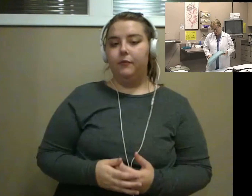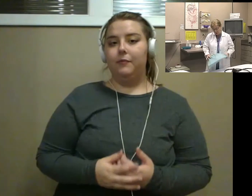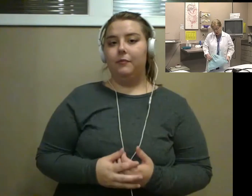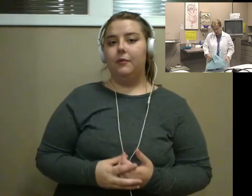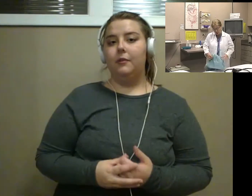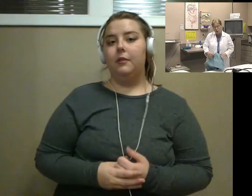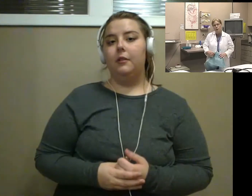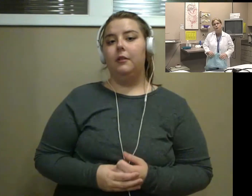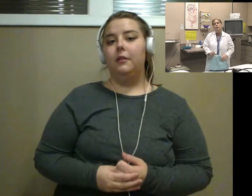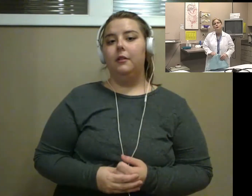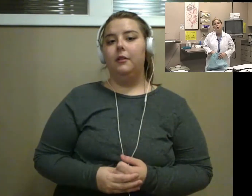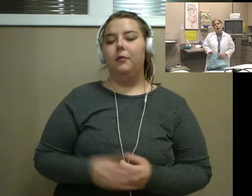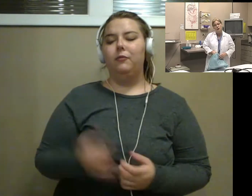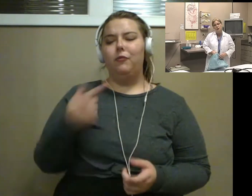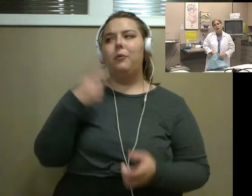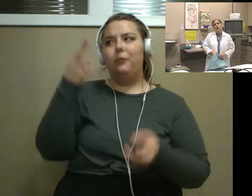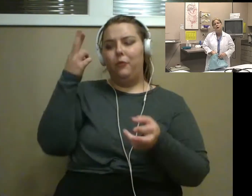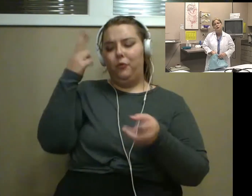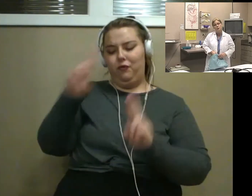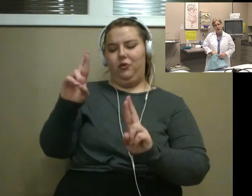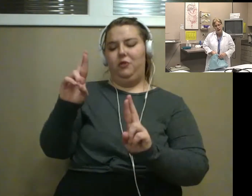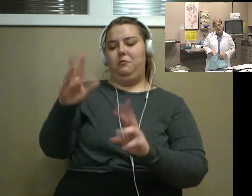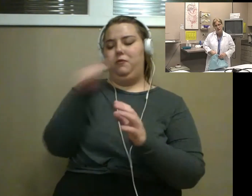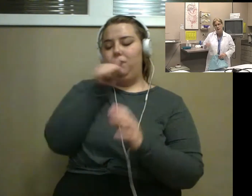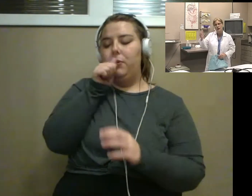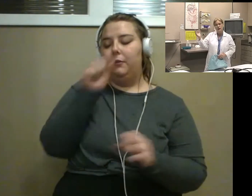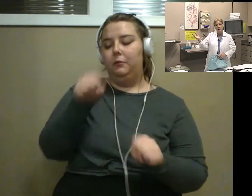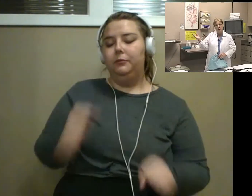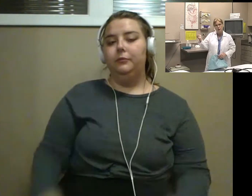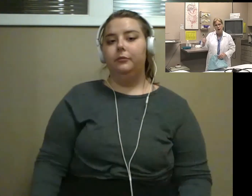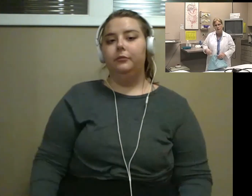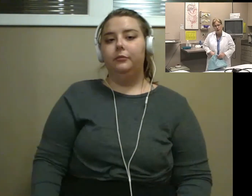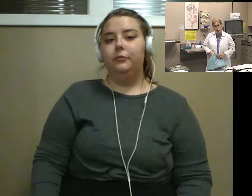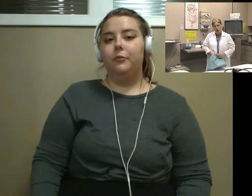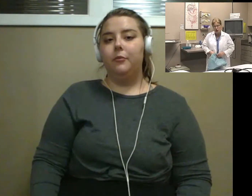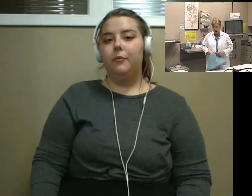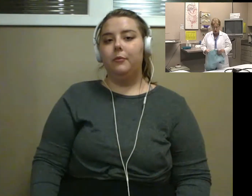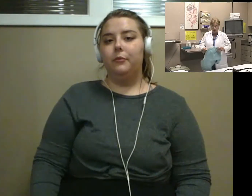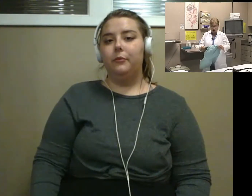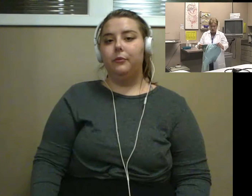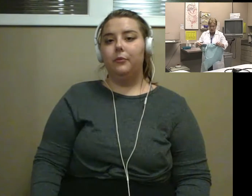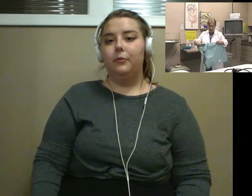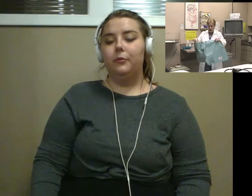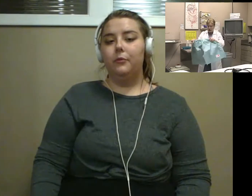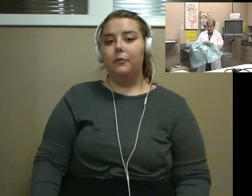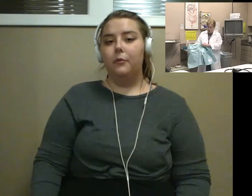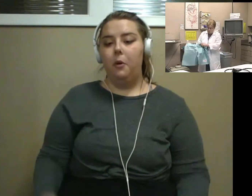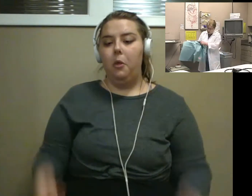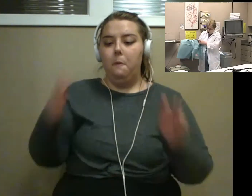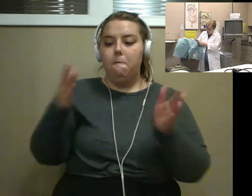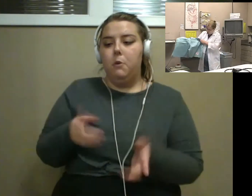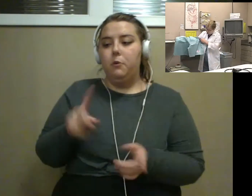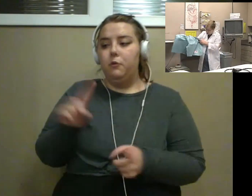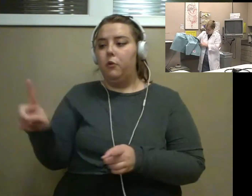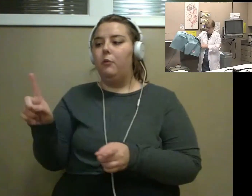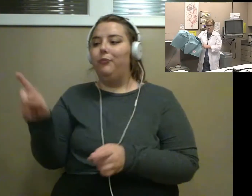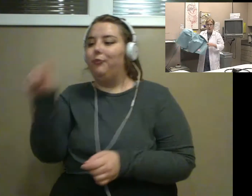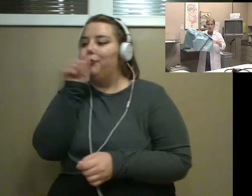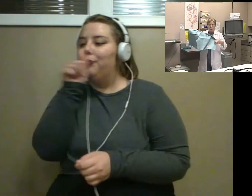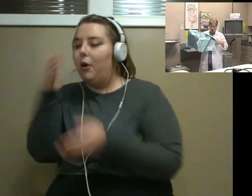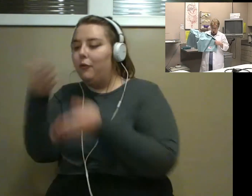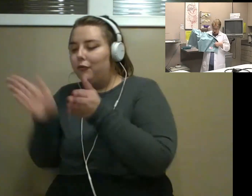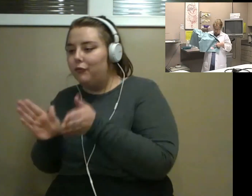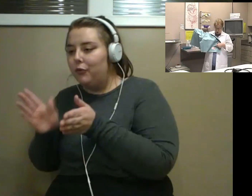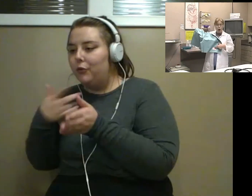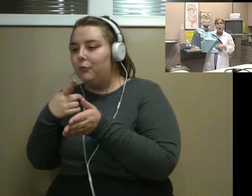the exam, the patient will remove their underwear and their pants in a private changing room. They'll wear a pair of these